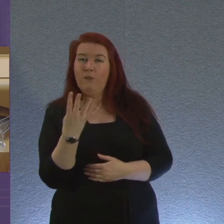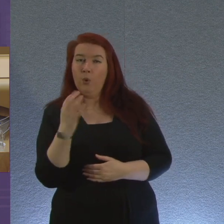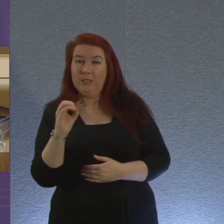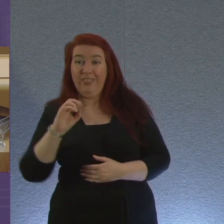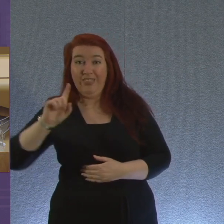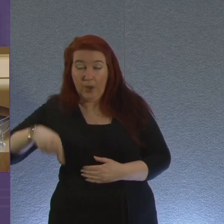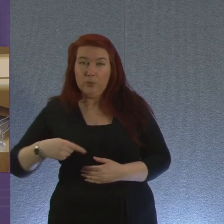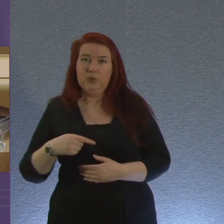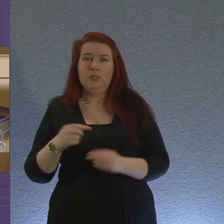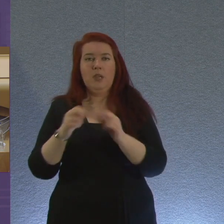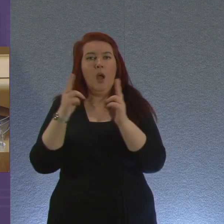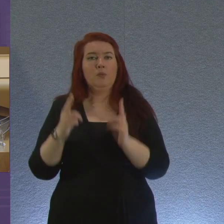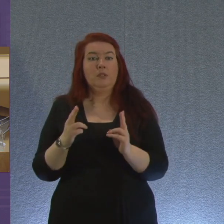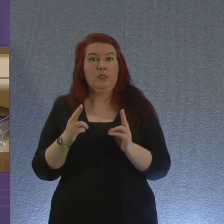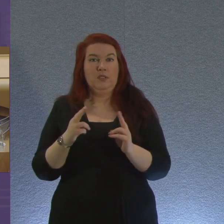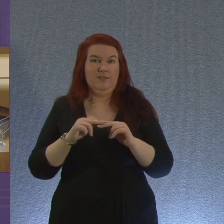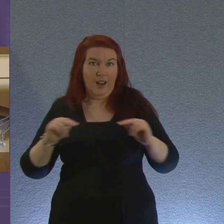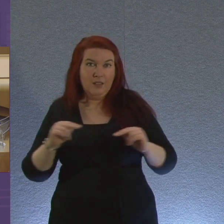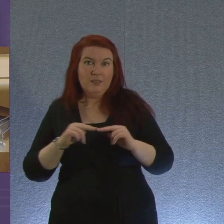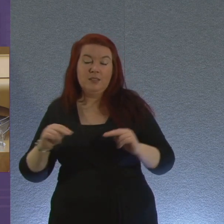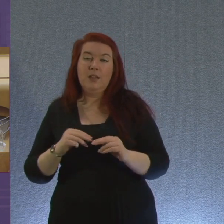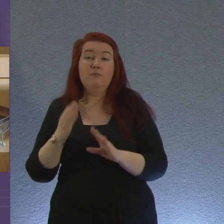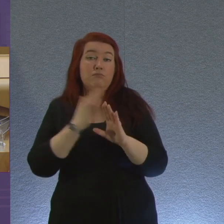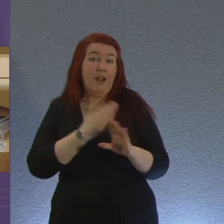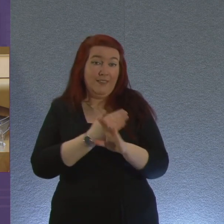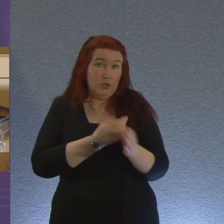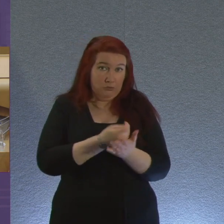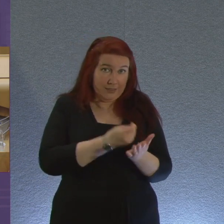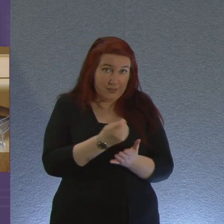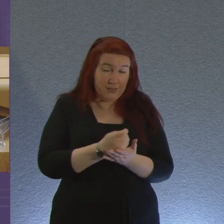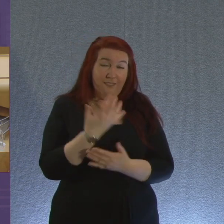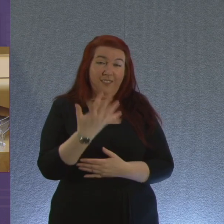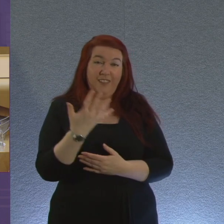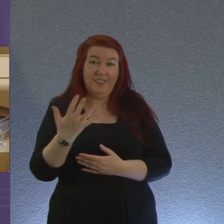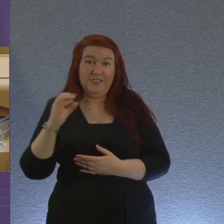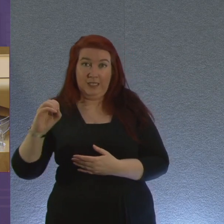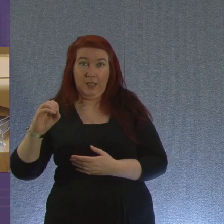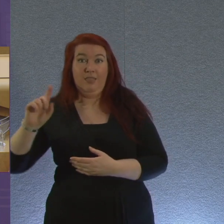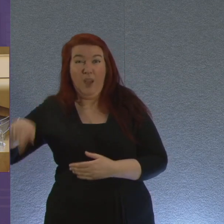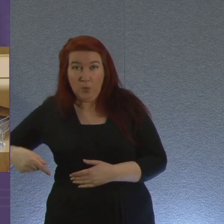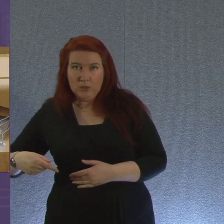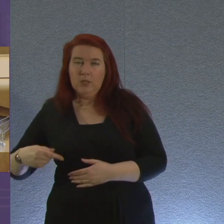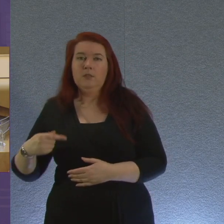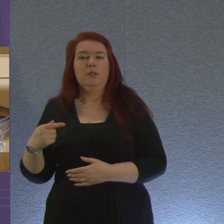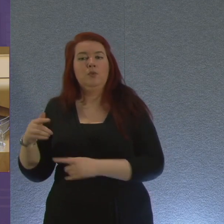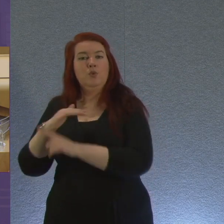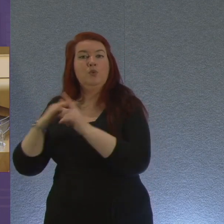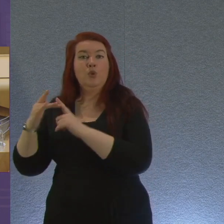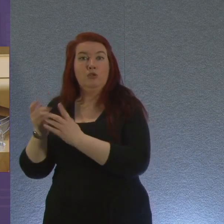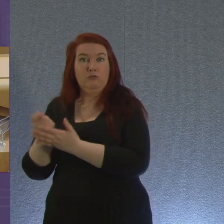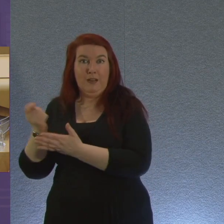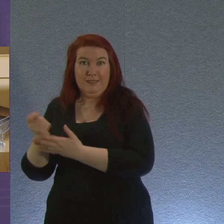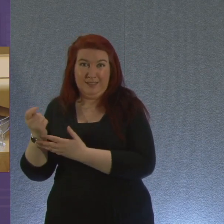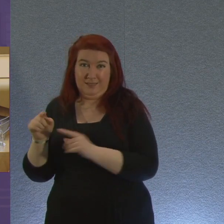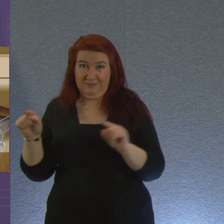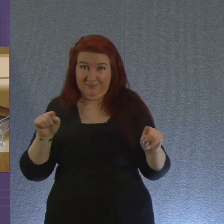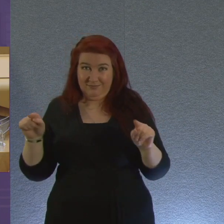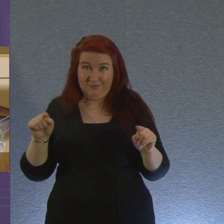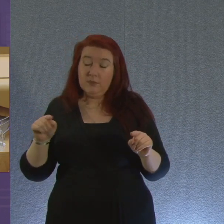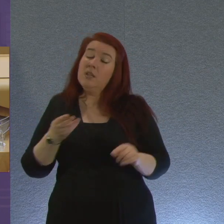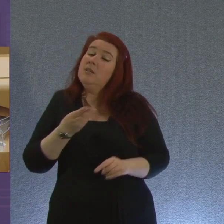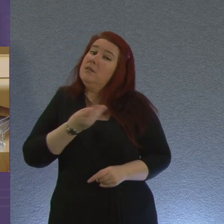the private rented sector and 550,000 in the social rented sector in Scotland. And some of those, but not